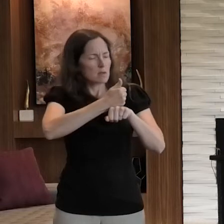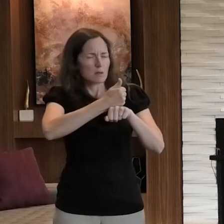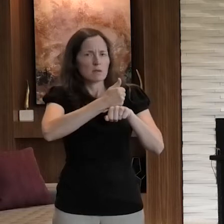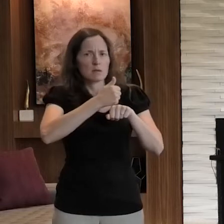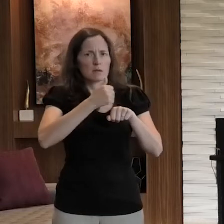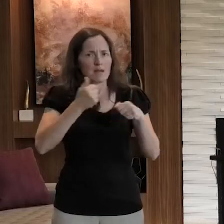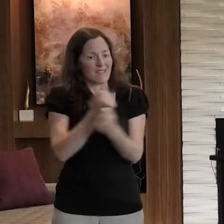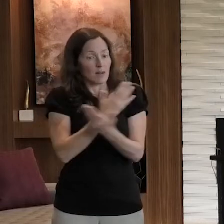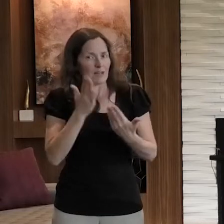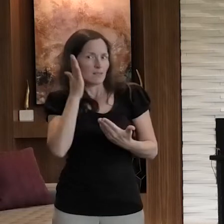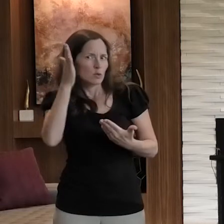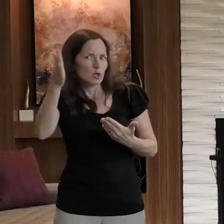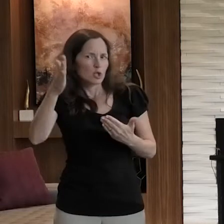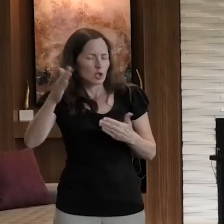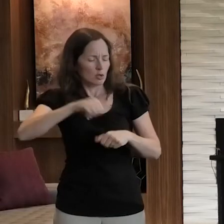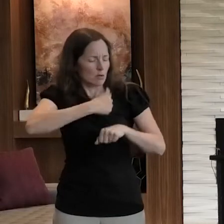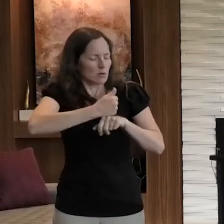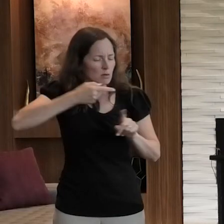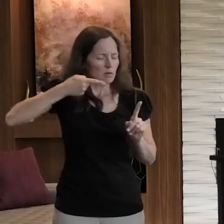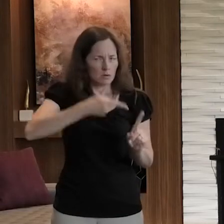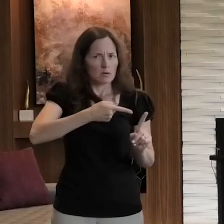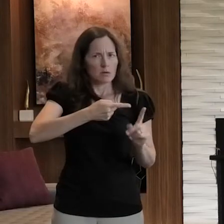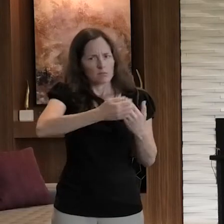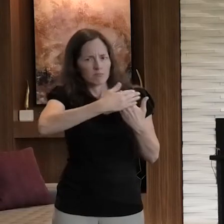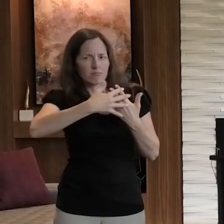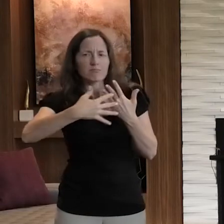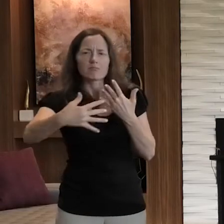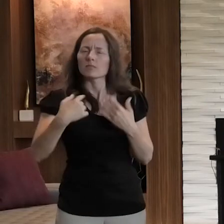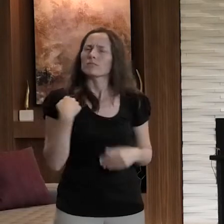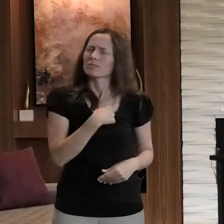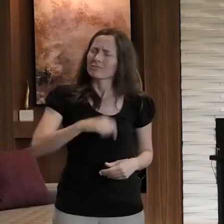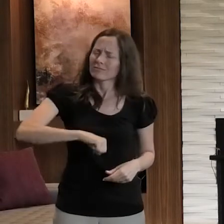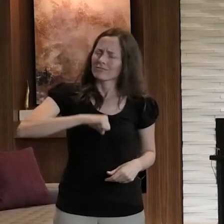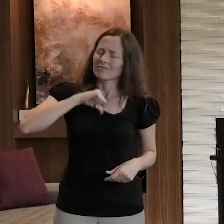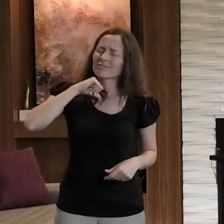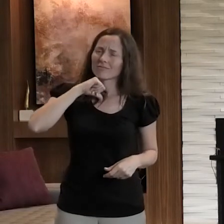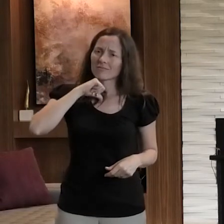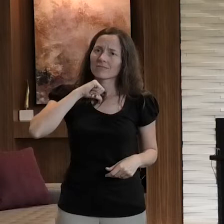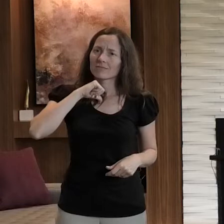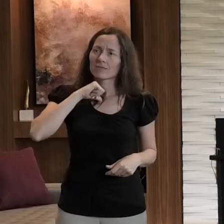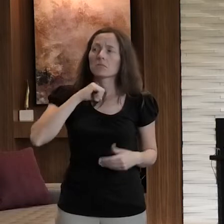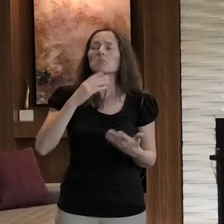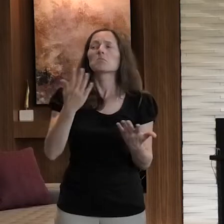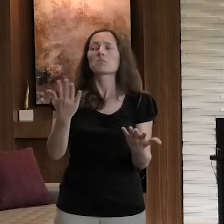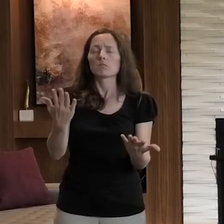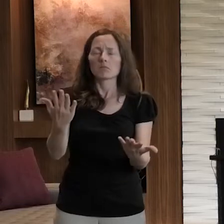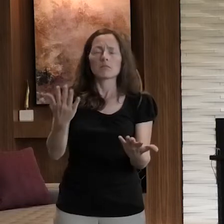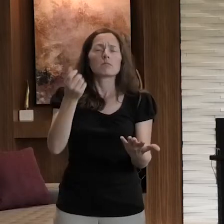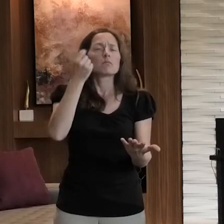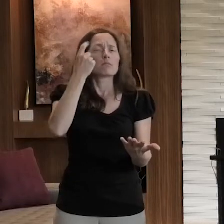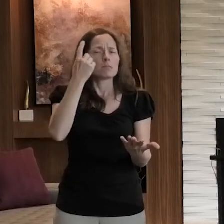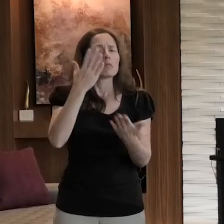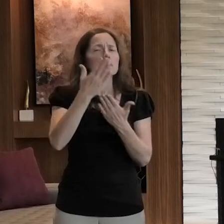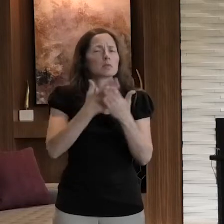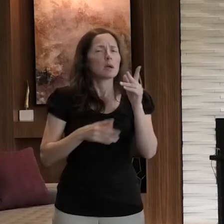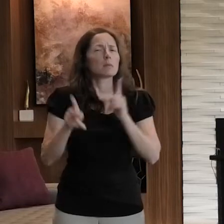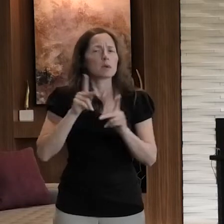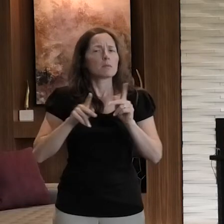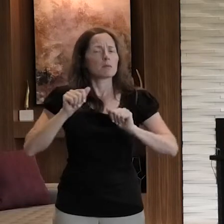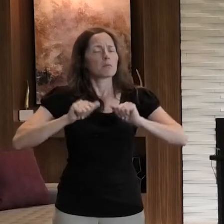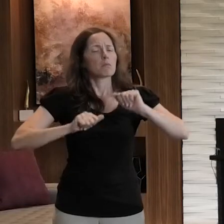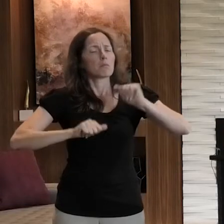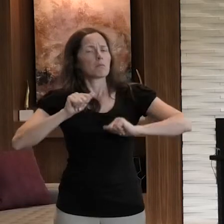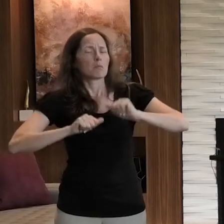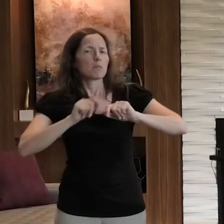as this. We're really proud of it. We know that there are lots of people that have different opinions, but we are definitely